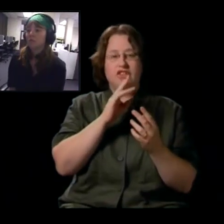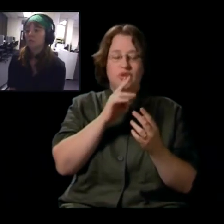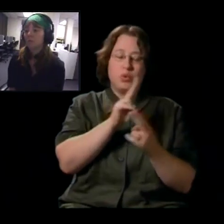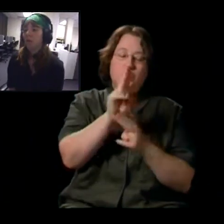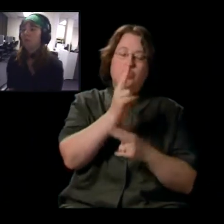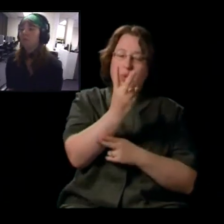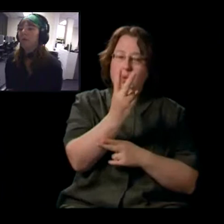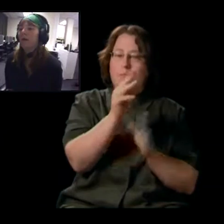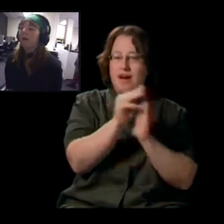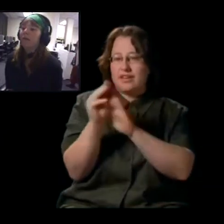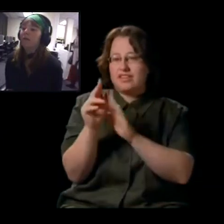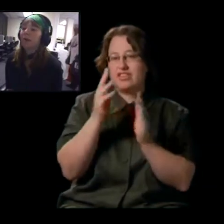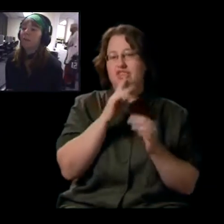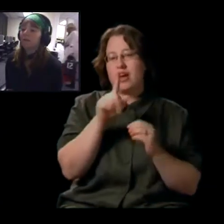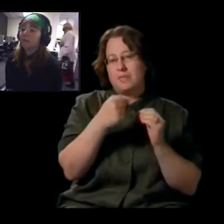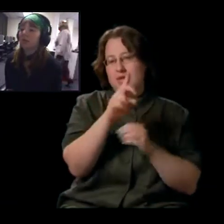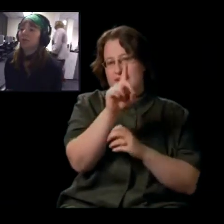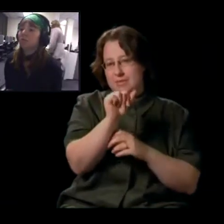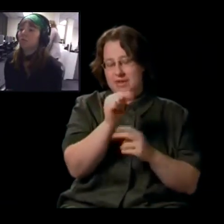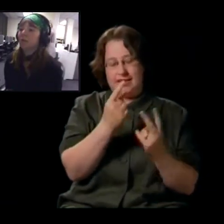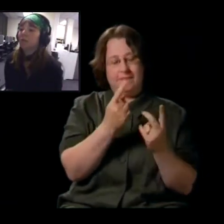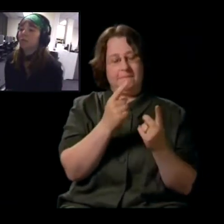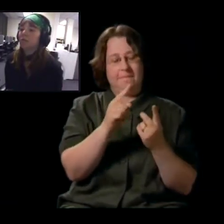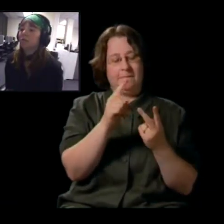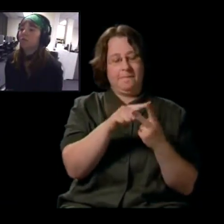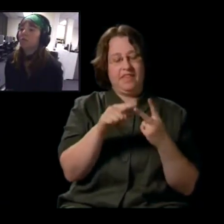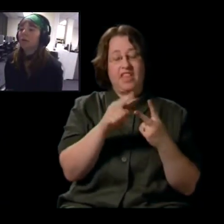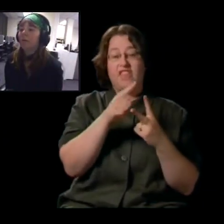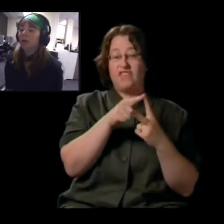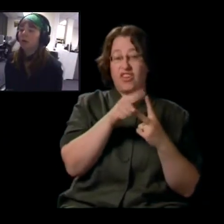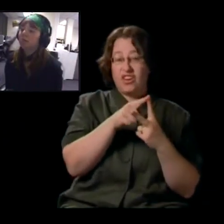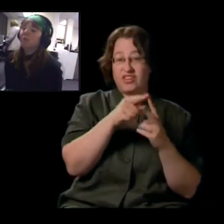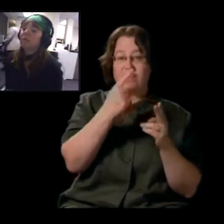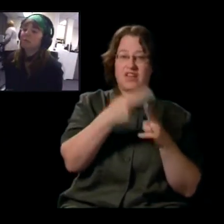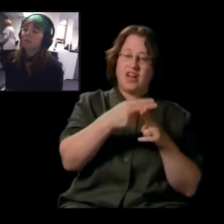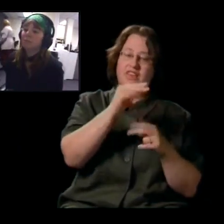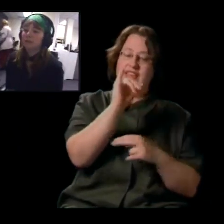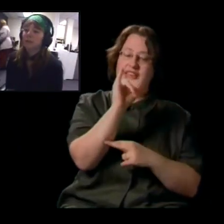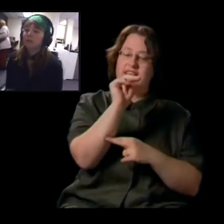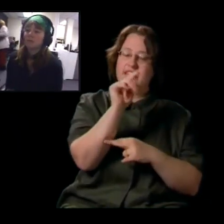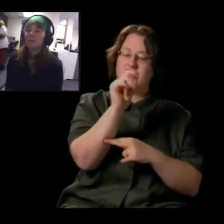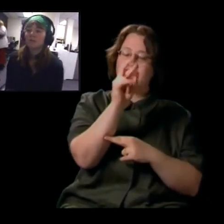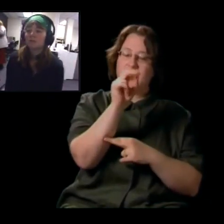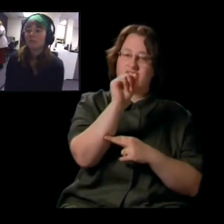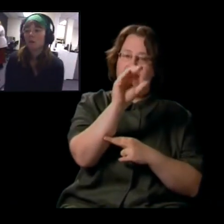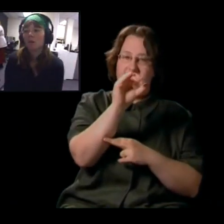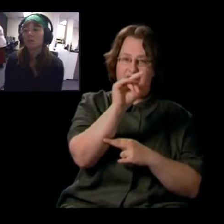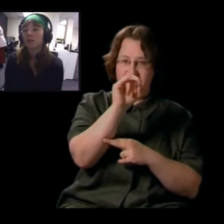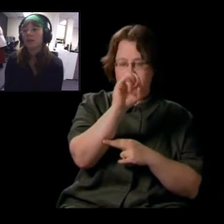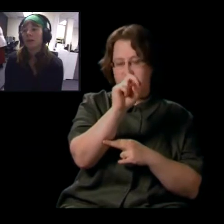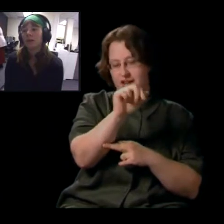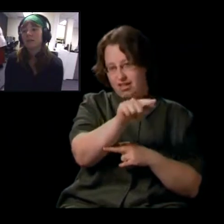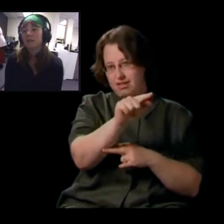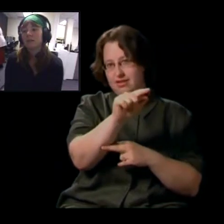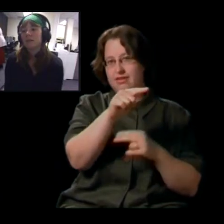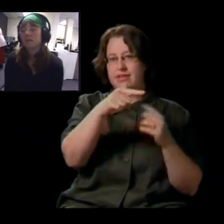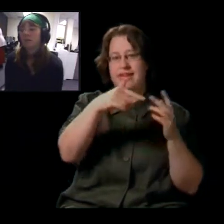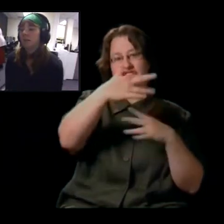there's two models. Well, up until now there's been two models about disabilities. The first is called